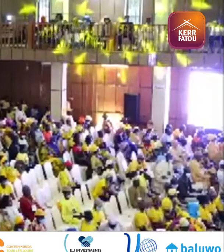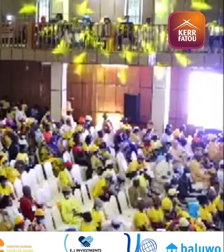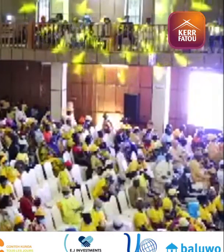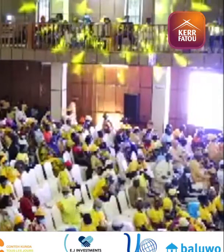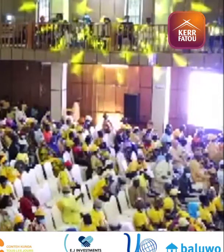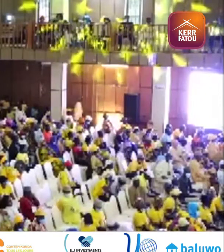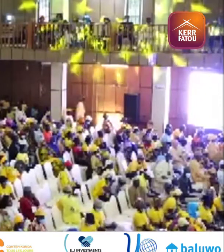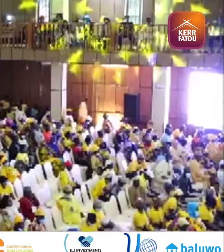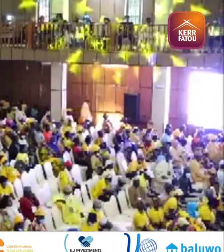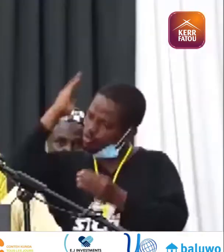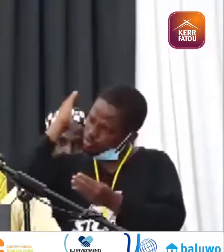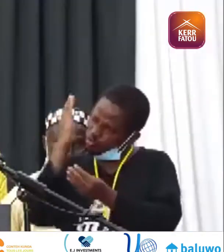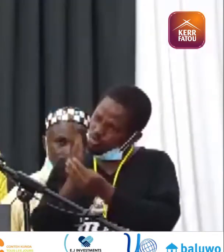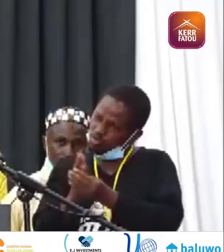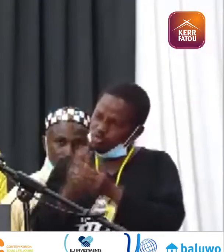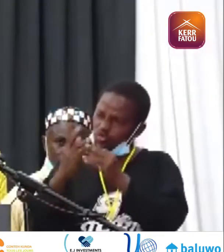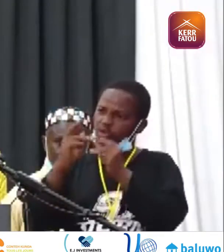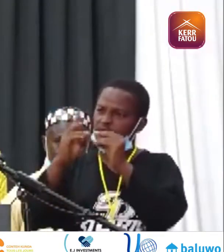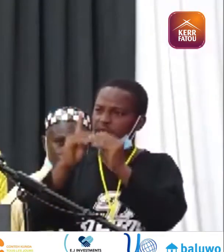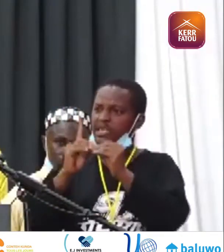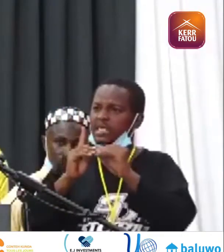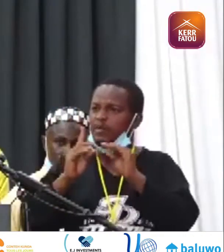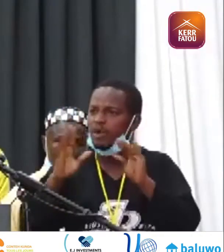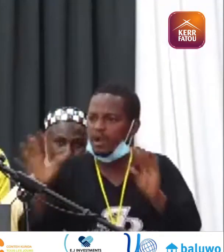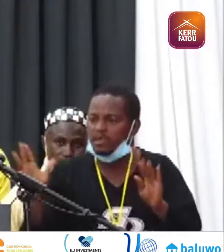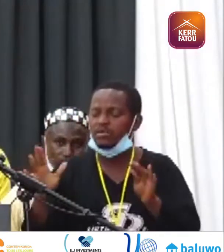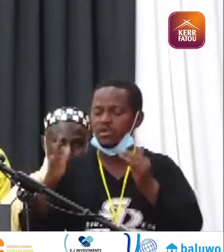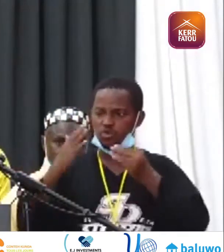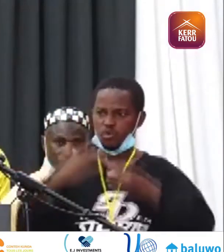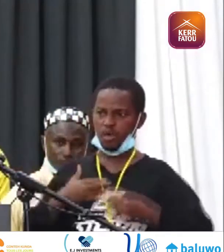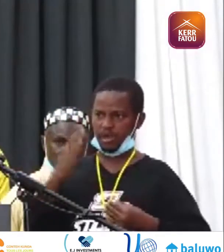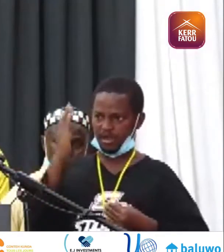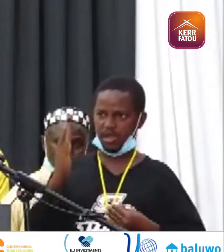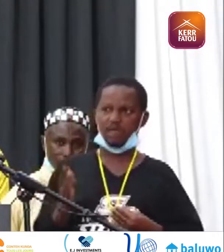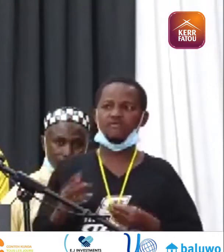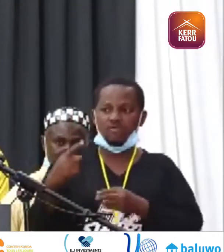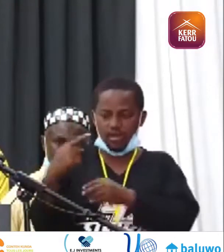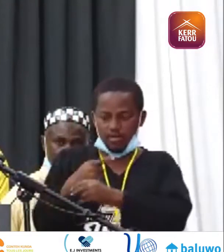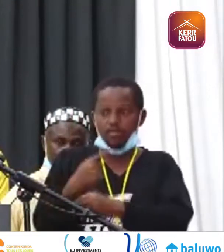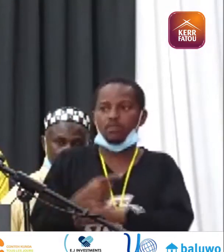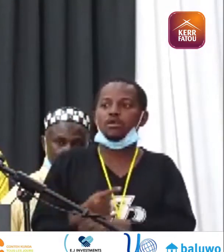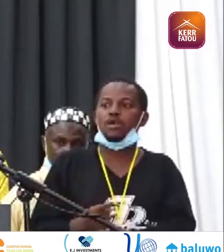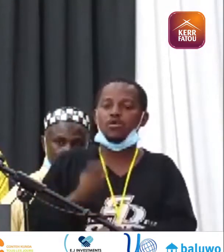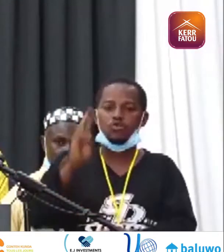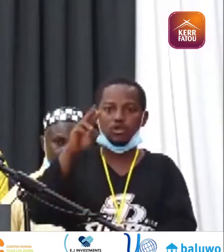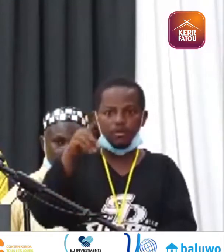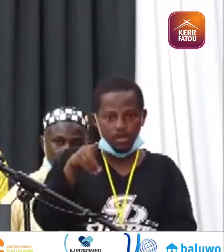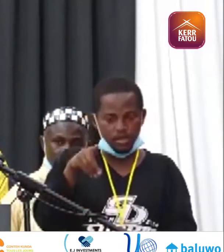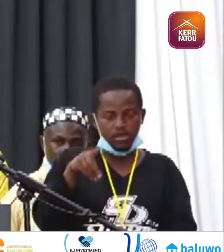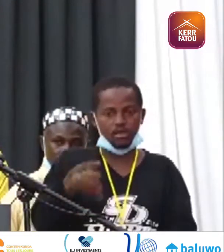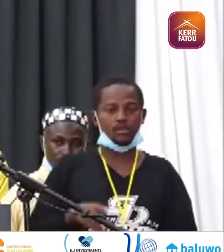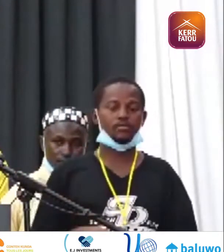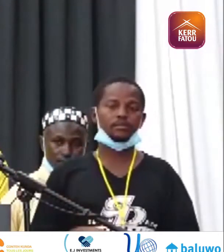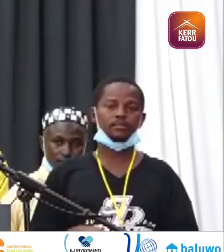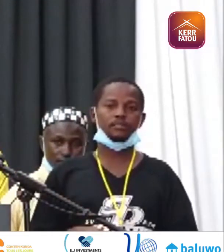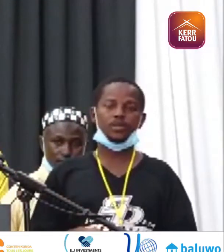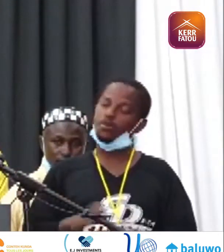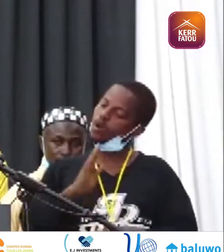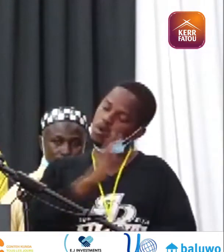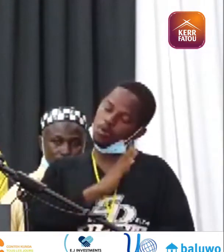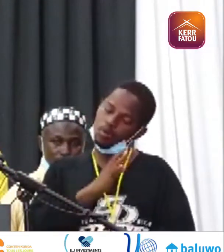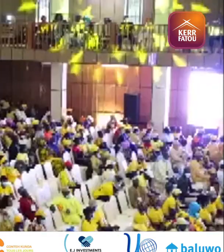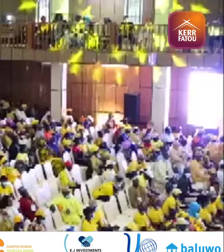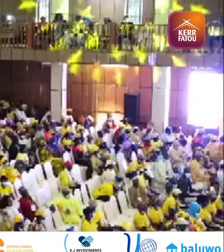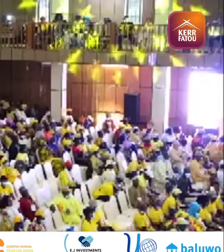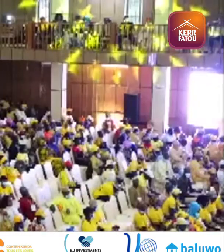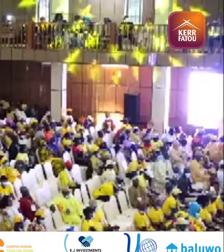true democracy, human rights, and rule of law for the Gambia. I think the UDP will also